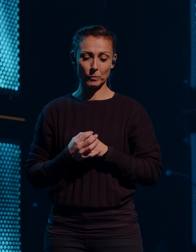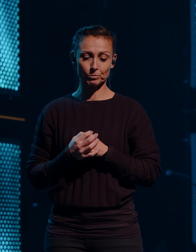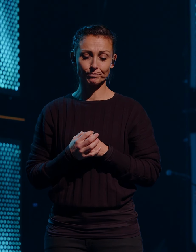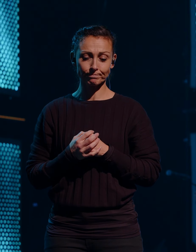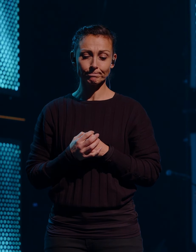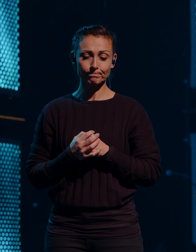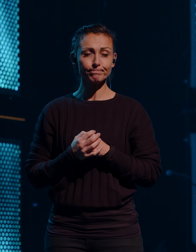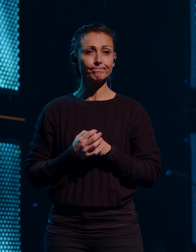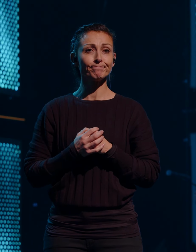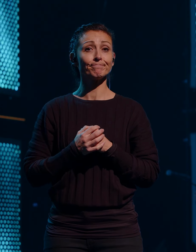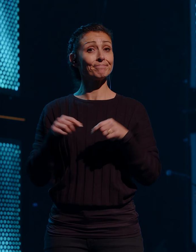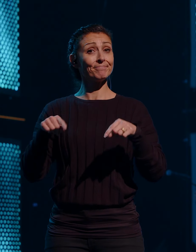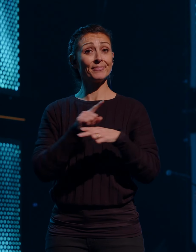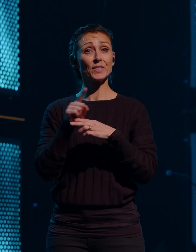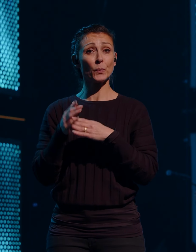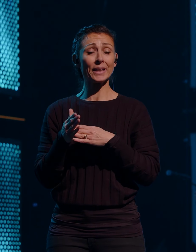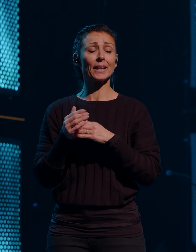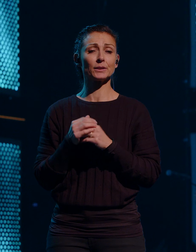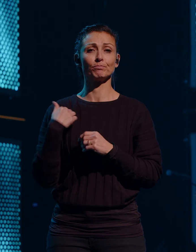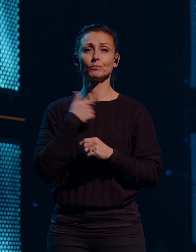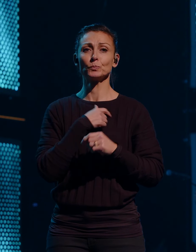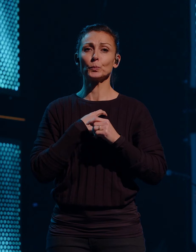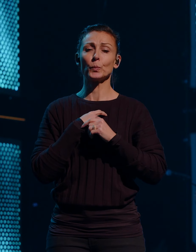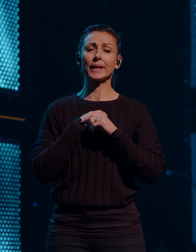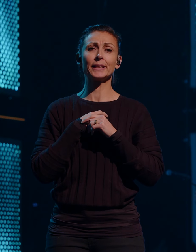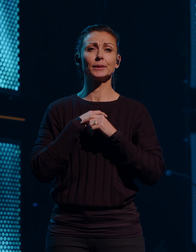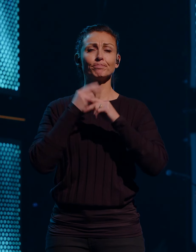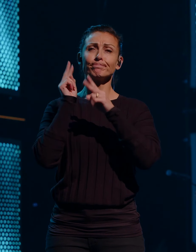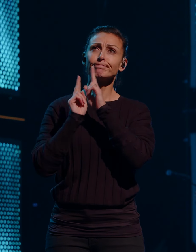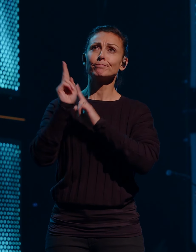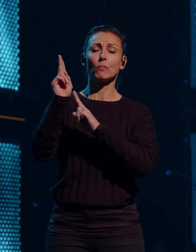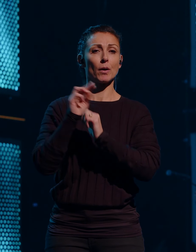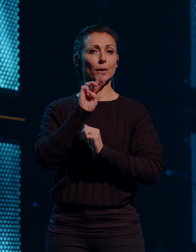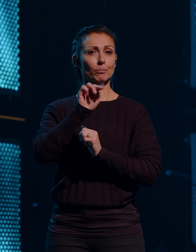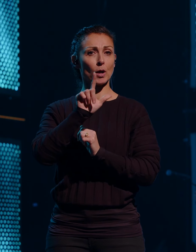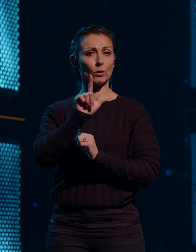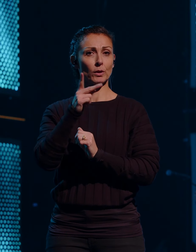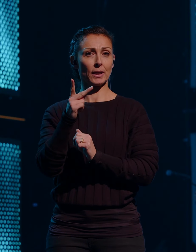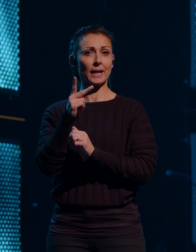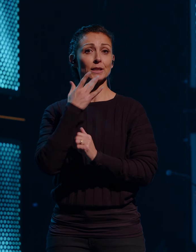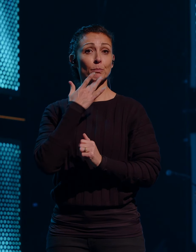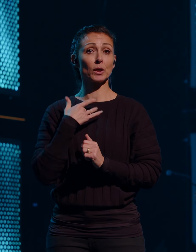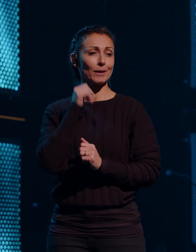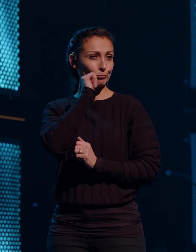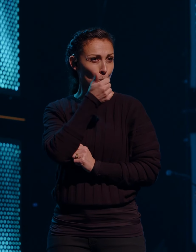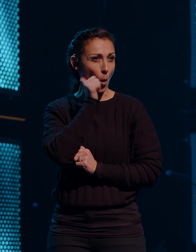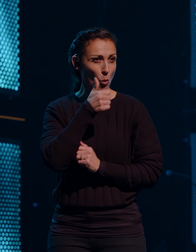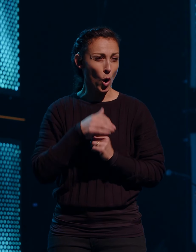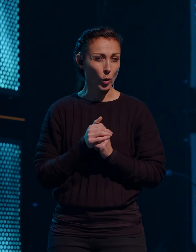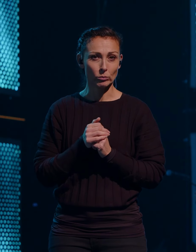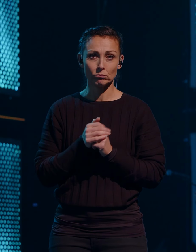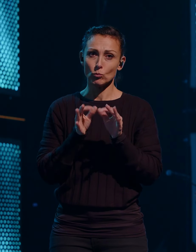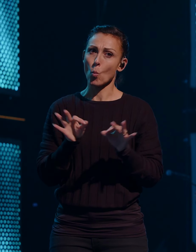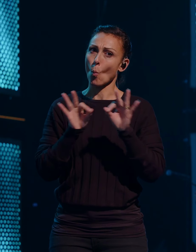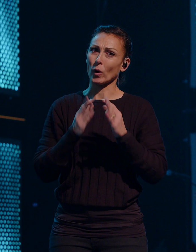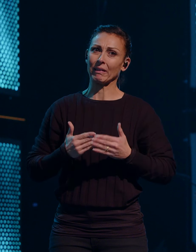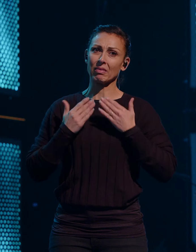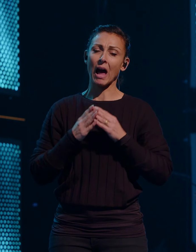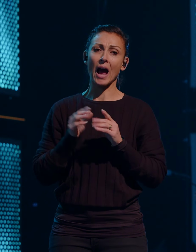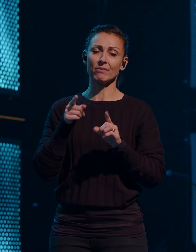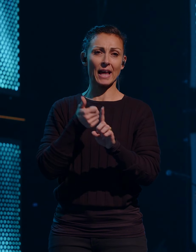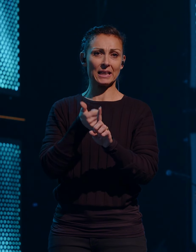This weekend, we celebrate Dr. Martin Luther King Jr.'s life, his birthday, which is tomorrow, and really the worthy life that he